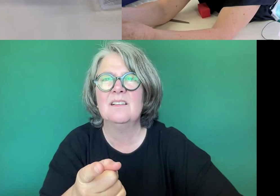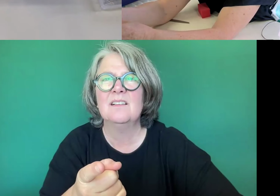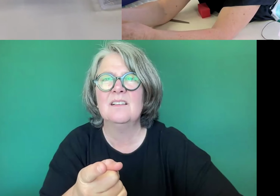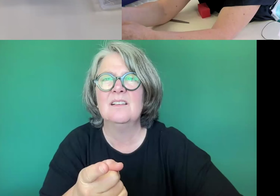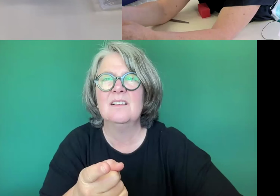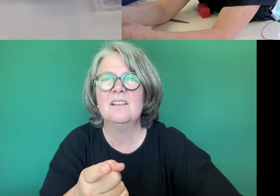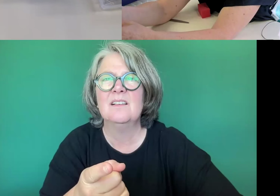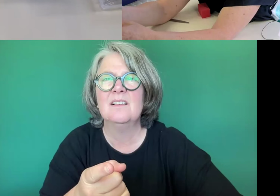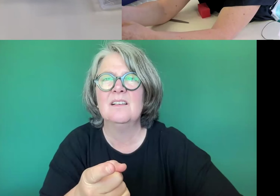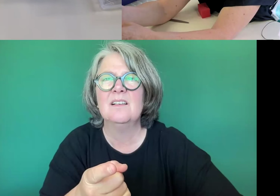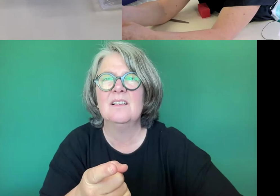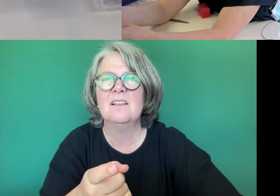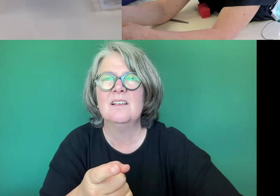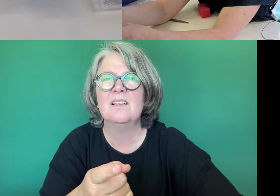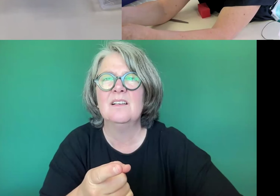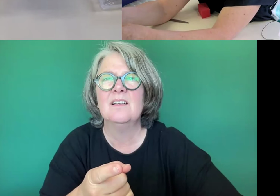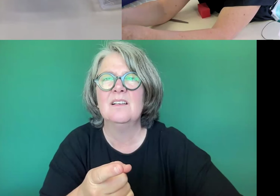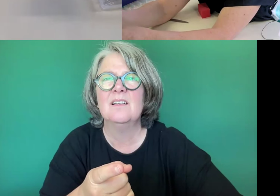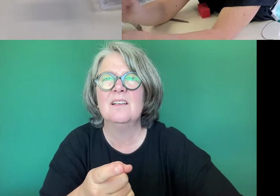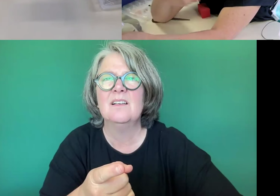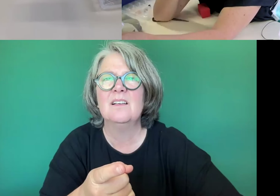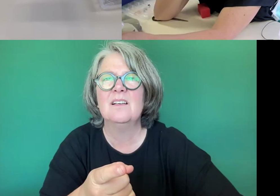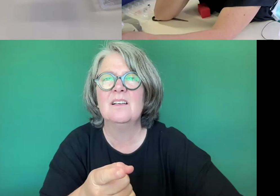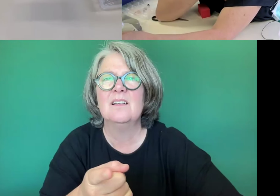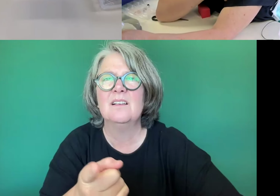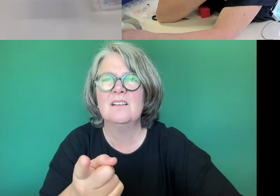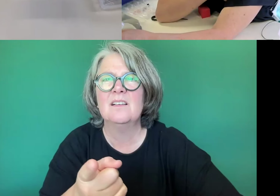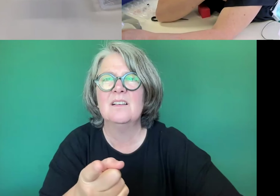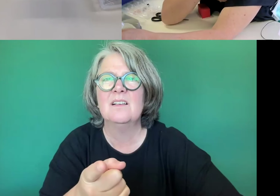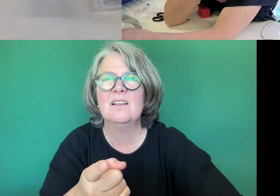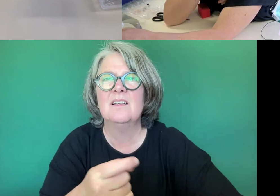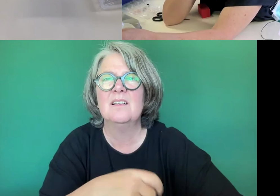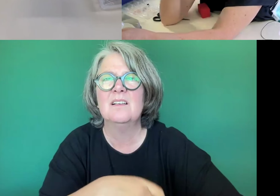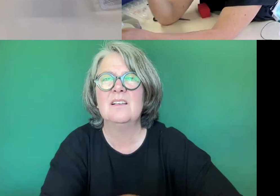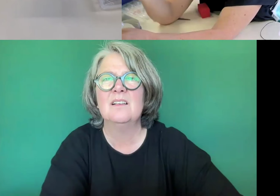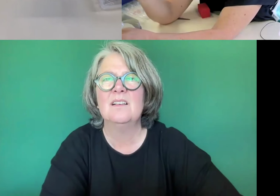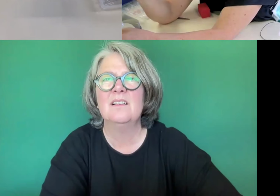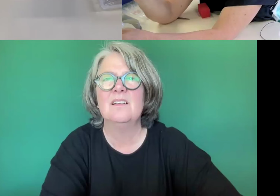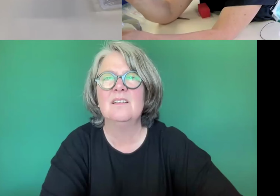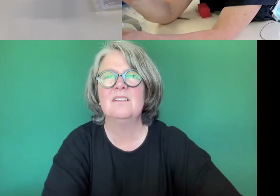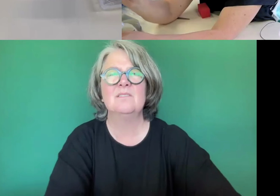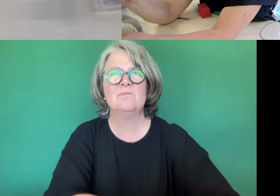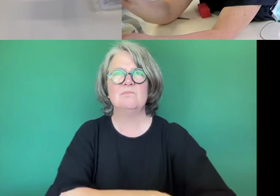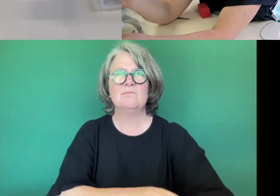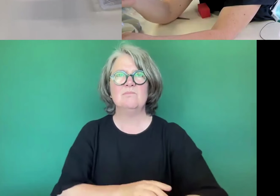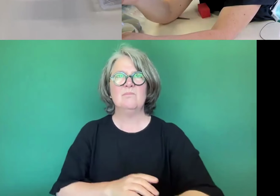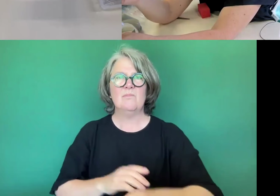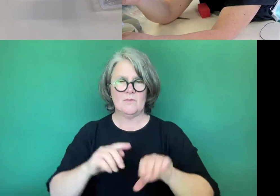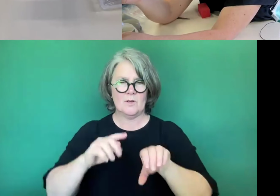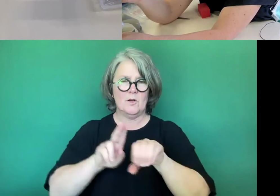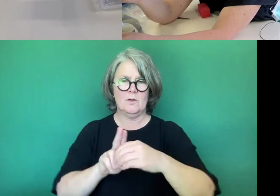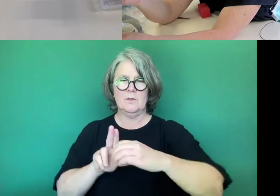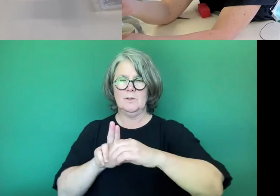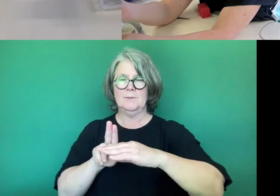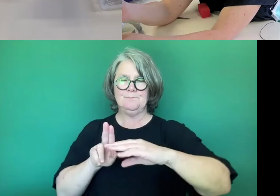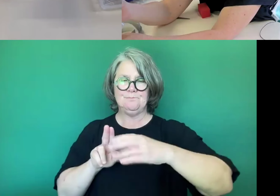all you do is fold the end of the tape and you end up with a flap. So you fold the two pieces